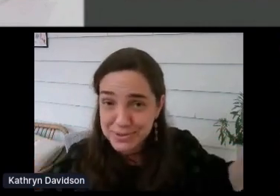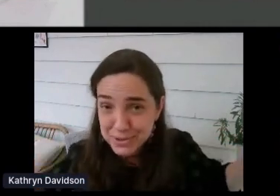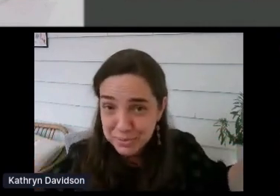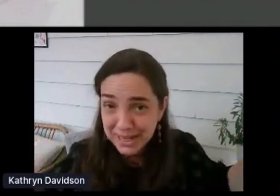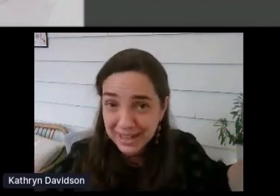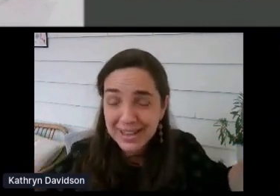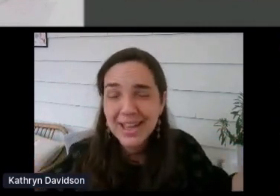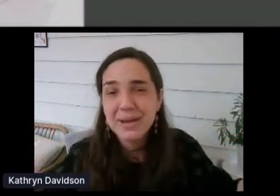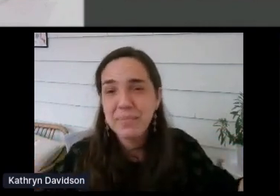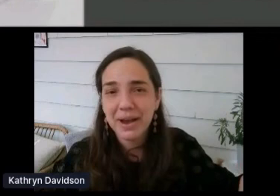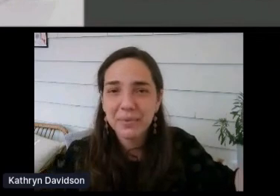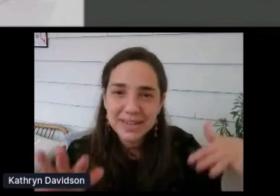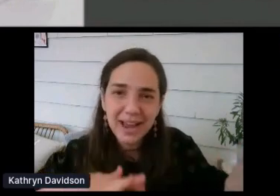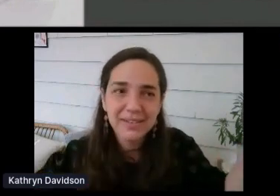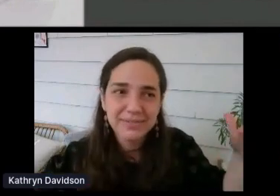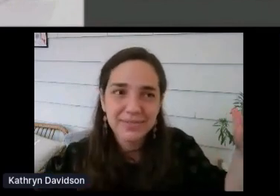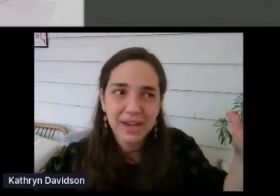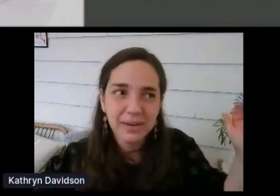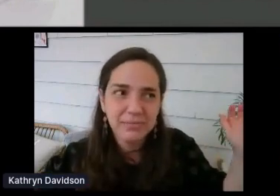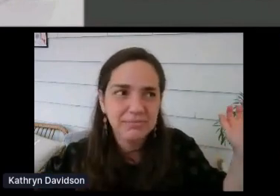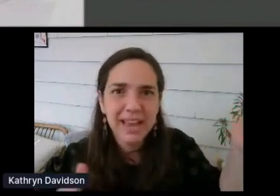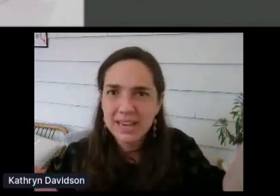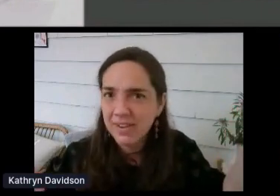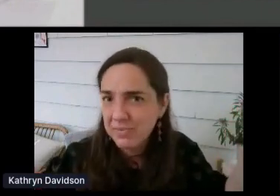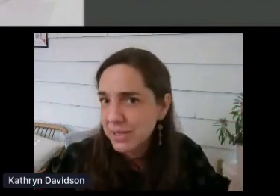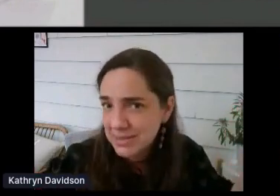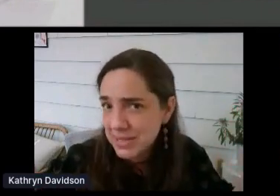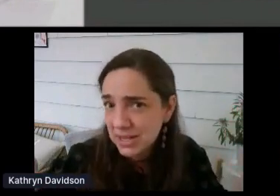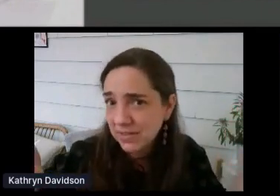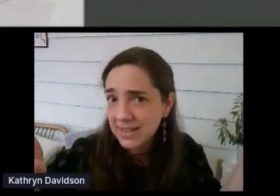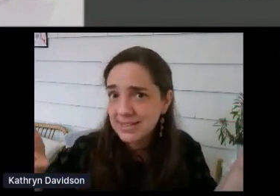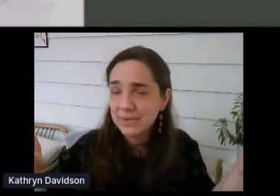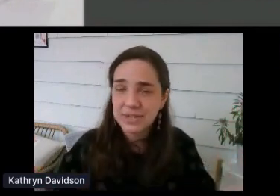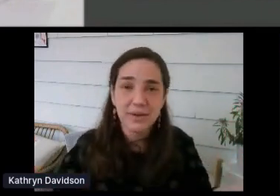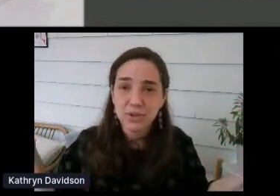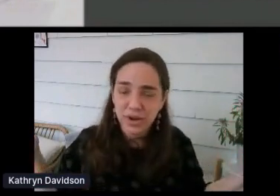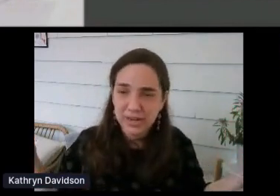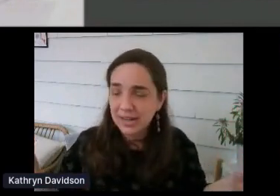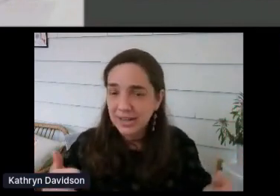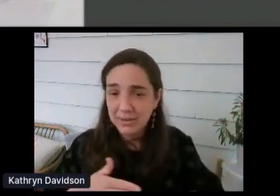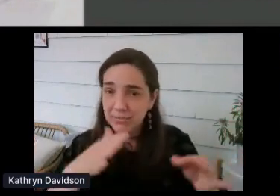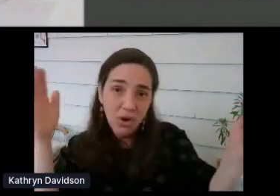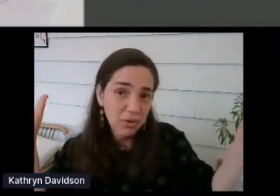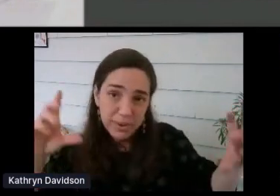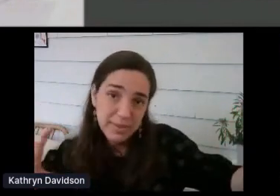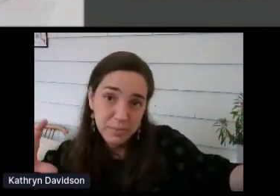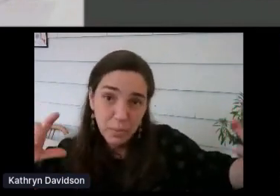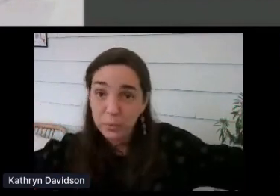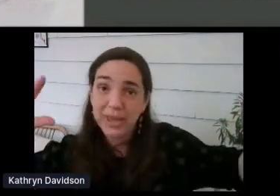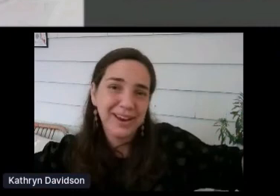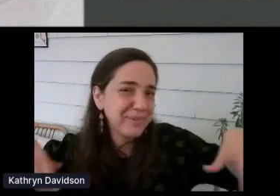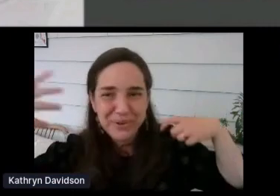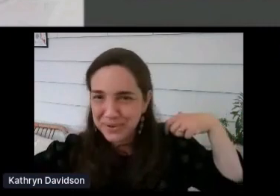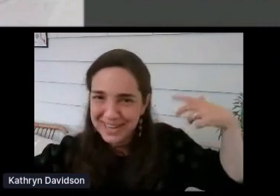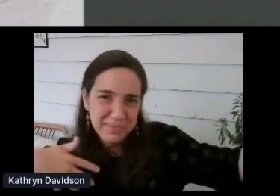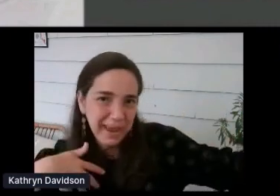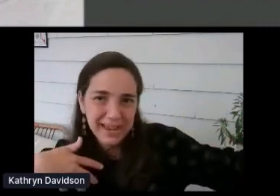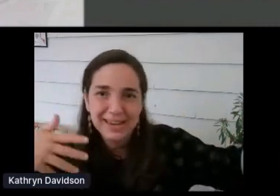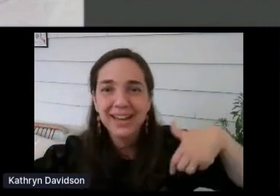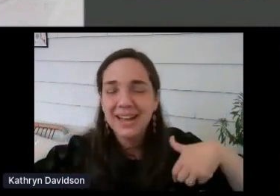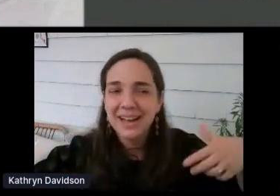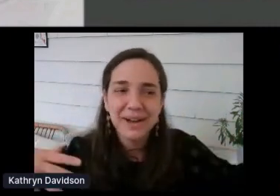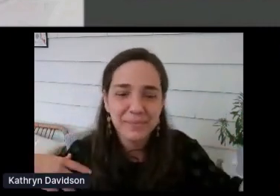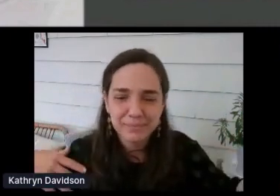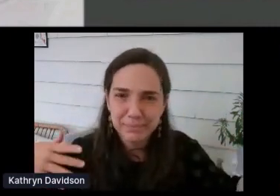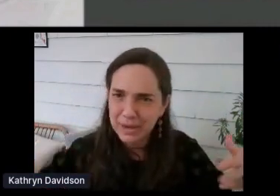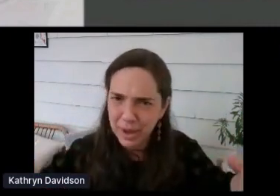recruit people through social media. But we did have 85 participants in our last study, which I thought was great, all within 1 week, recruited and